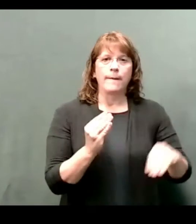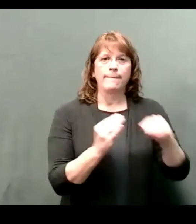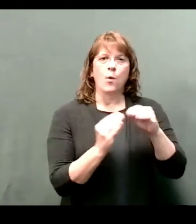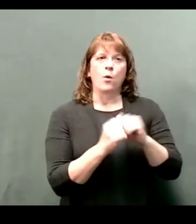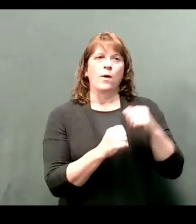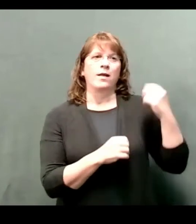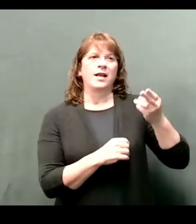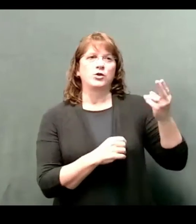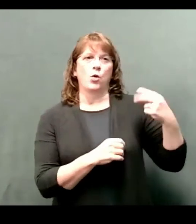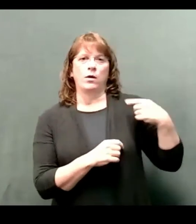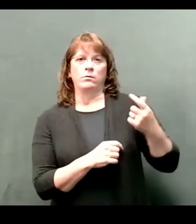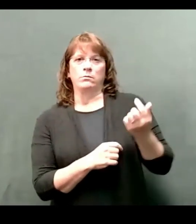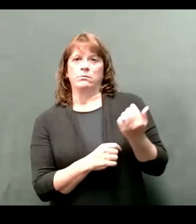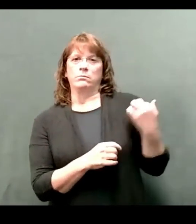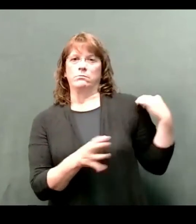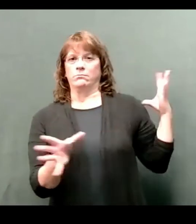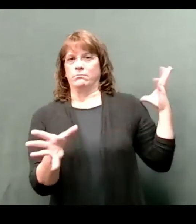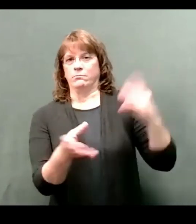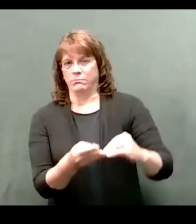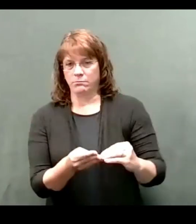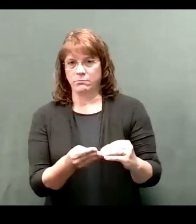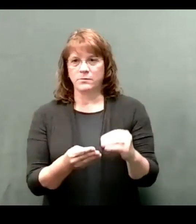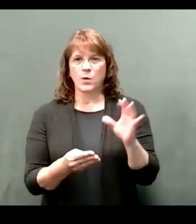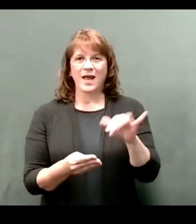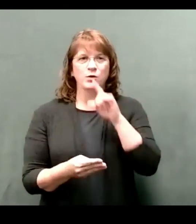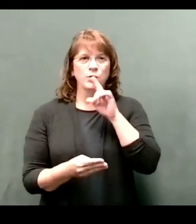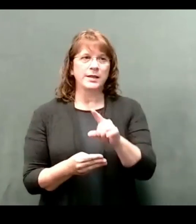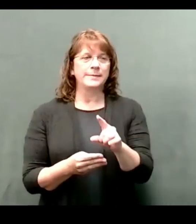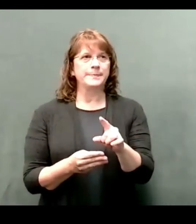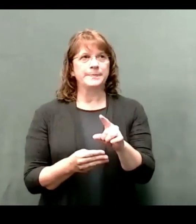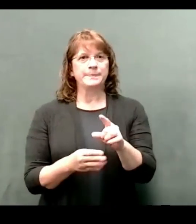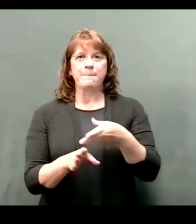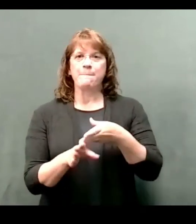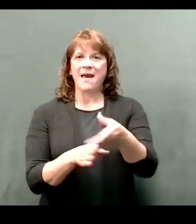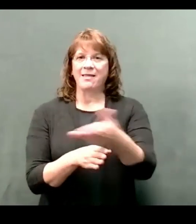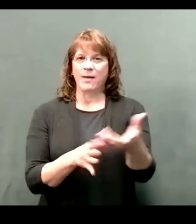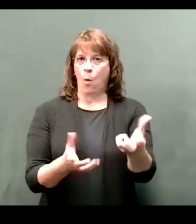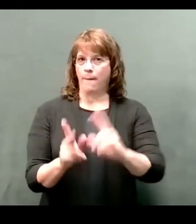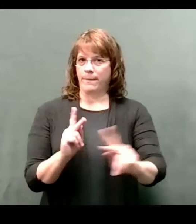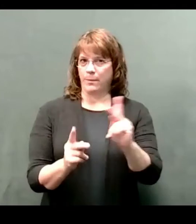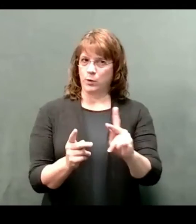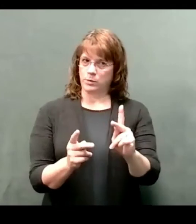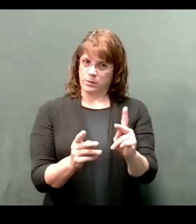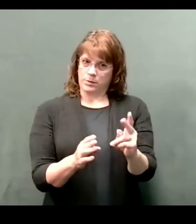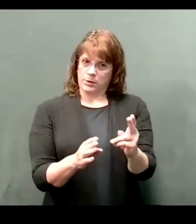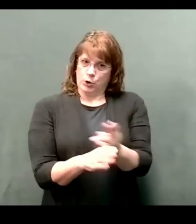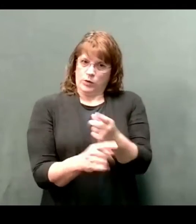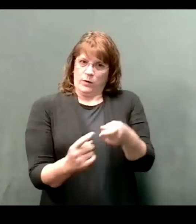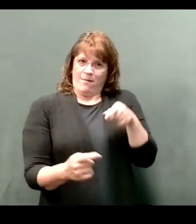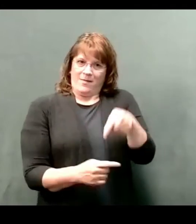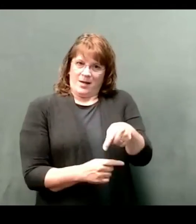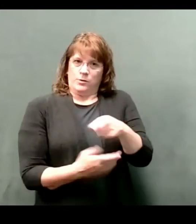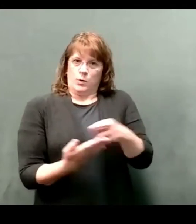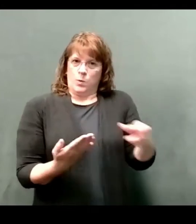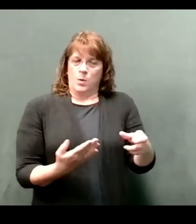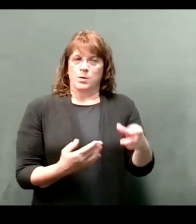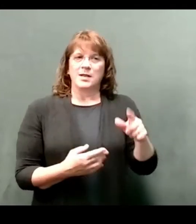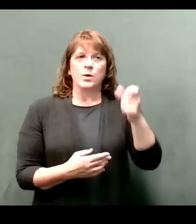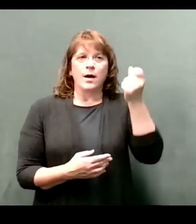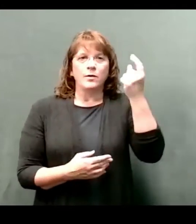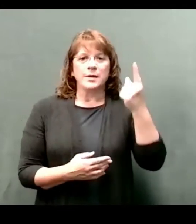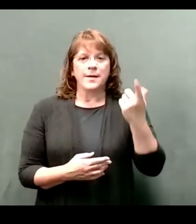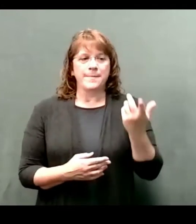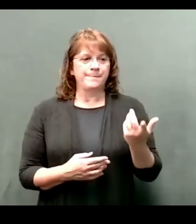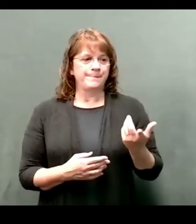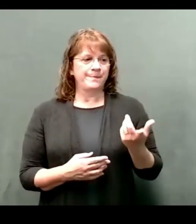This really is absolutely one of the main things that we want folks to get out of this resource is the understanding that